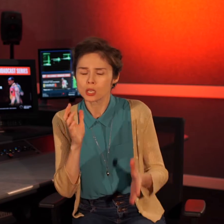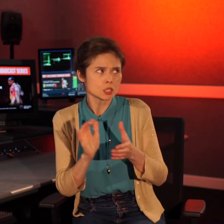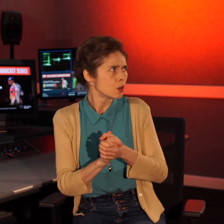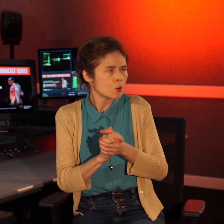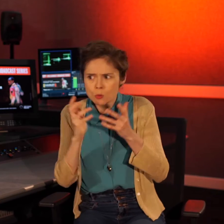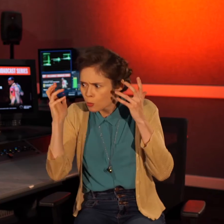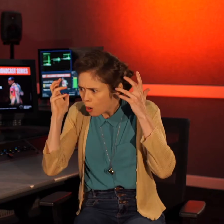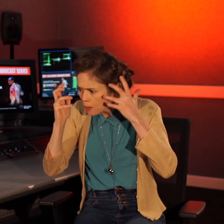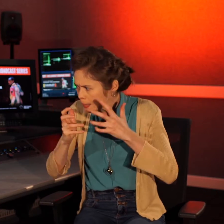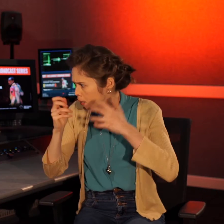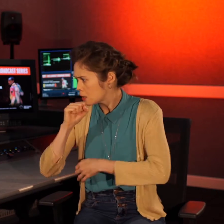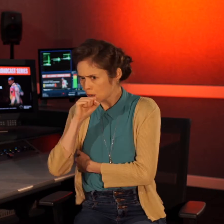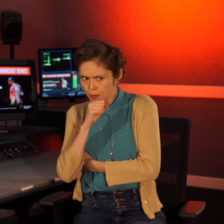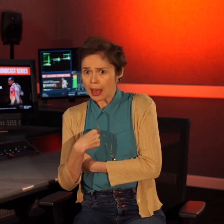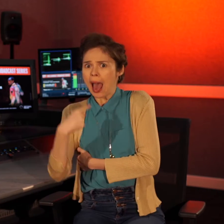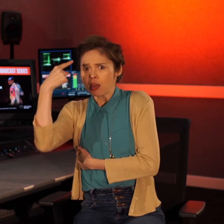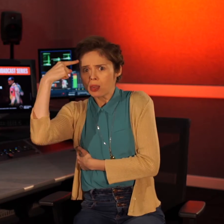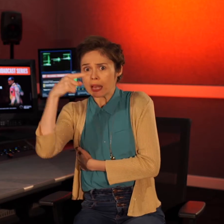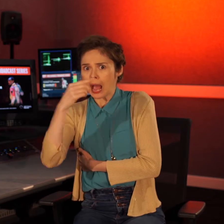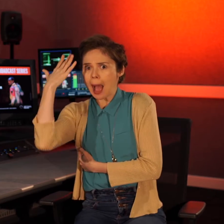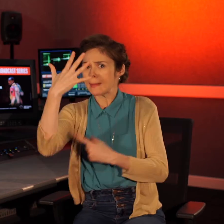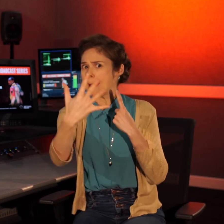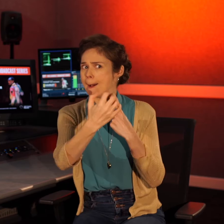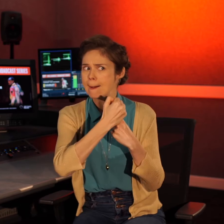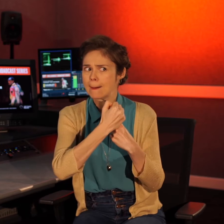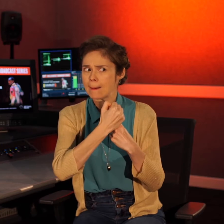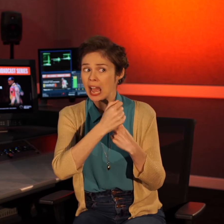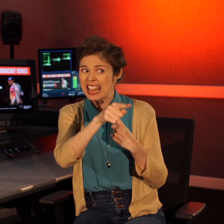Claudius is very worried that Hamlet knows he's a murderer,